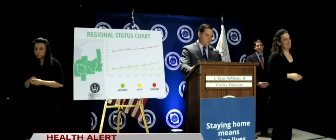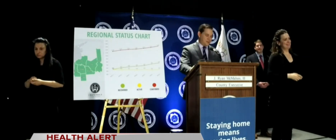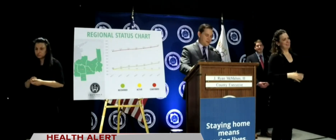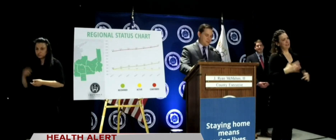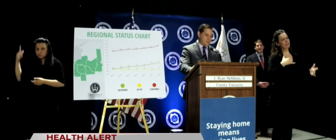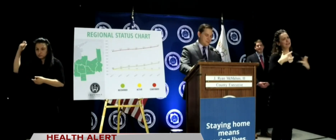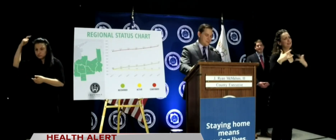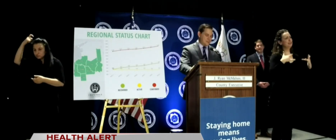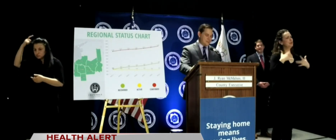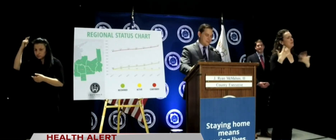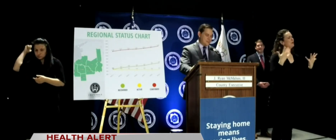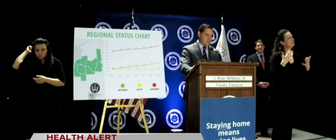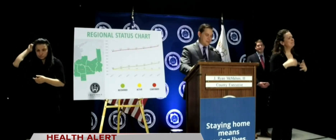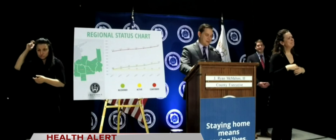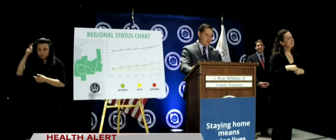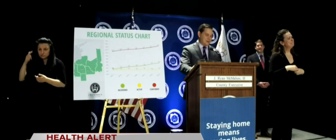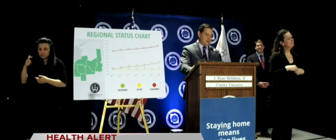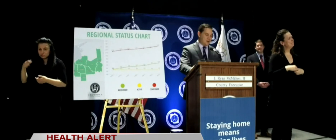about